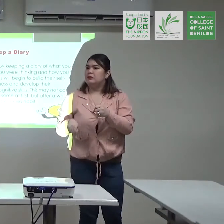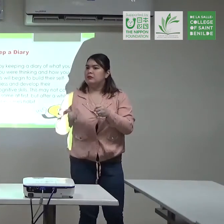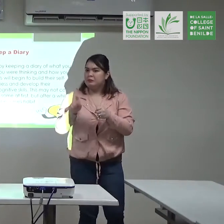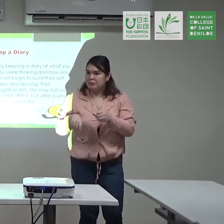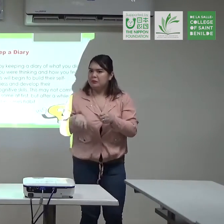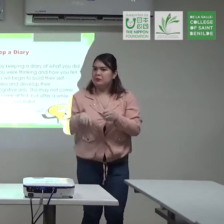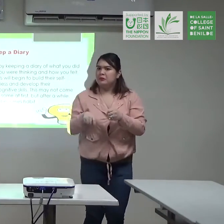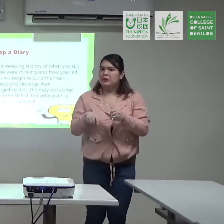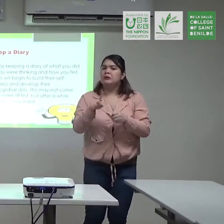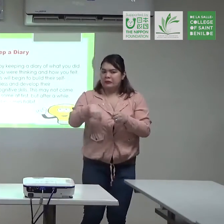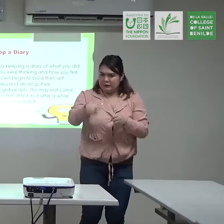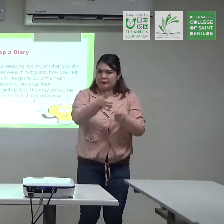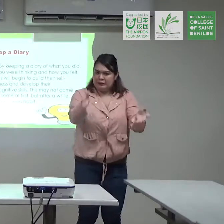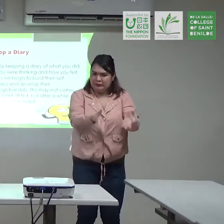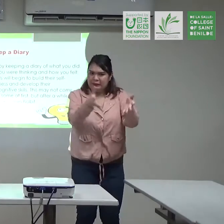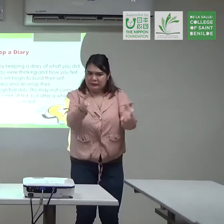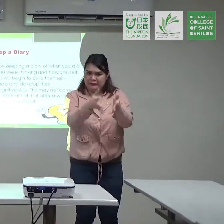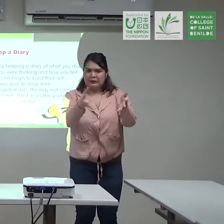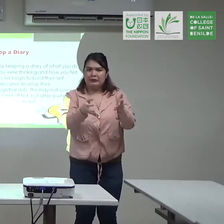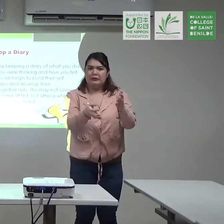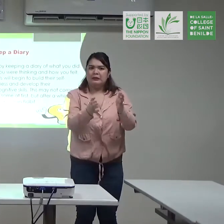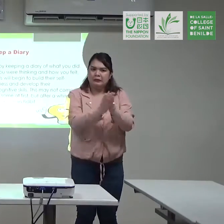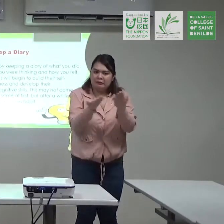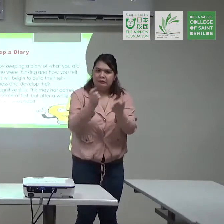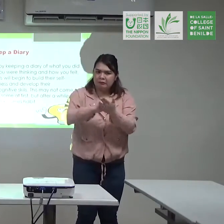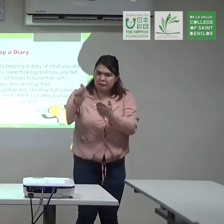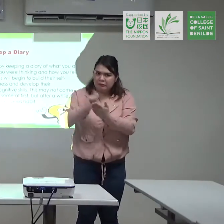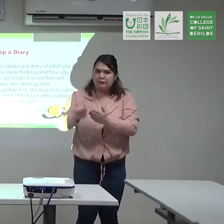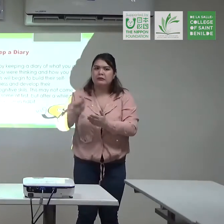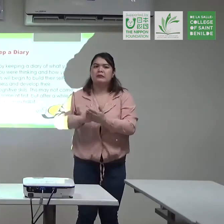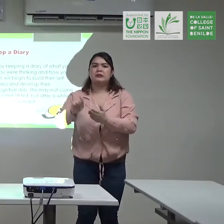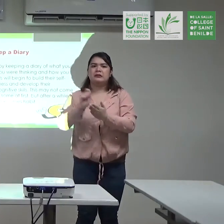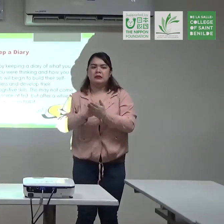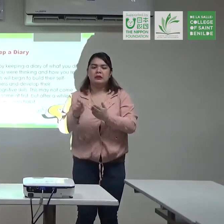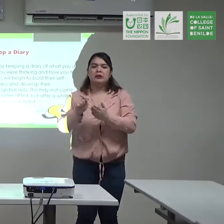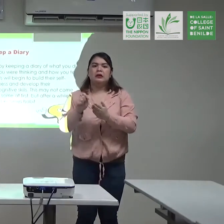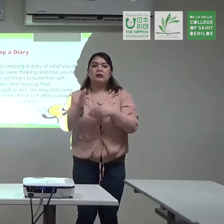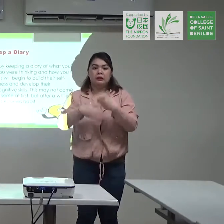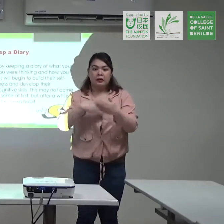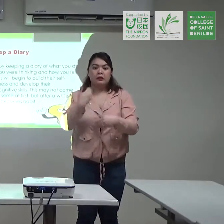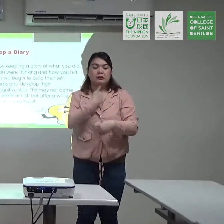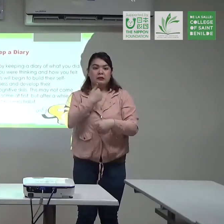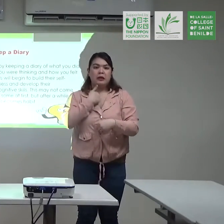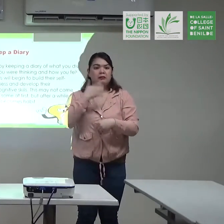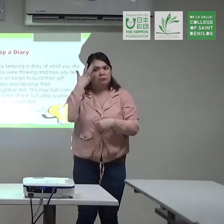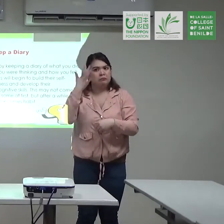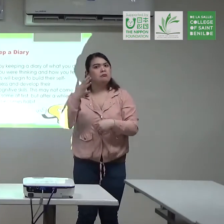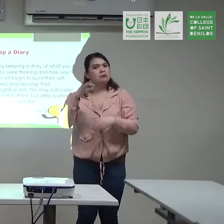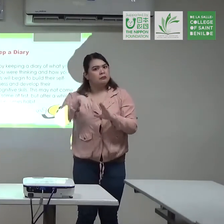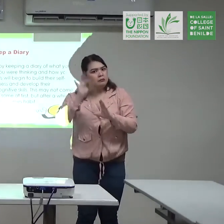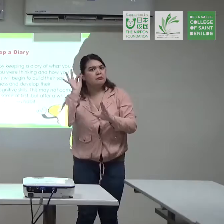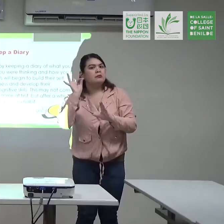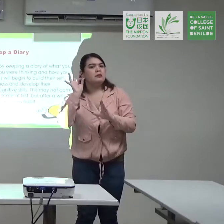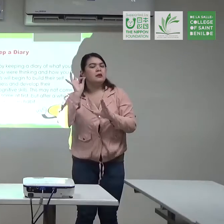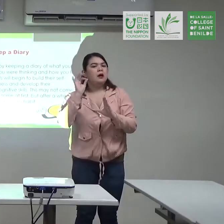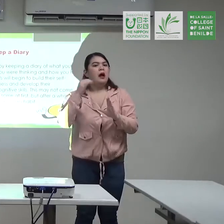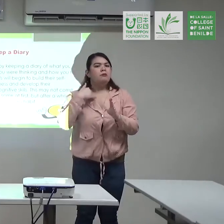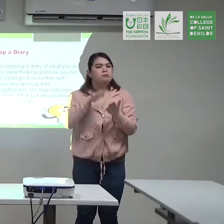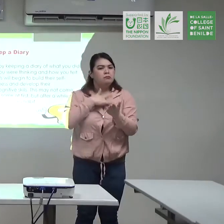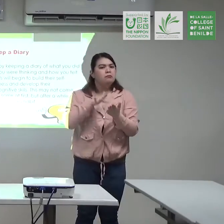come up with a diary. And you will discover that indeed it has been an effective